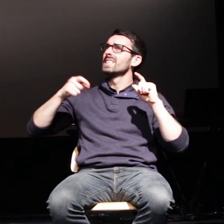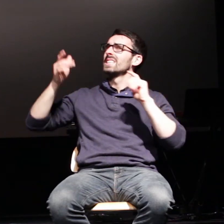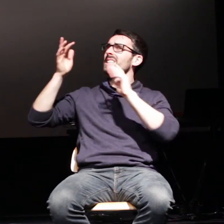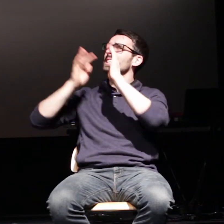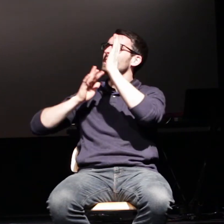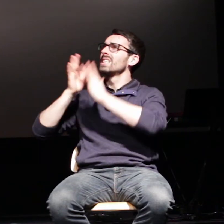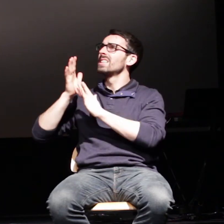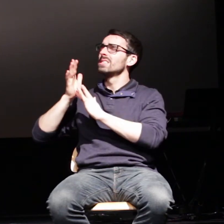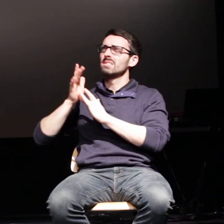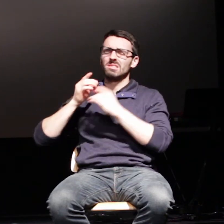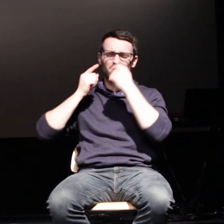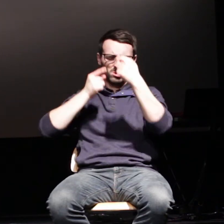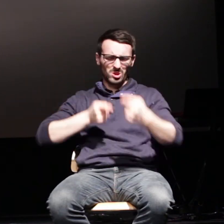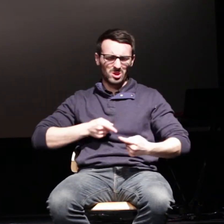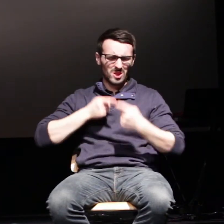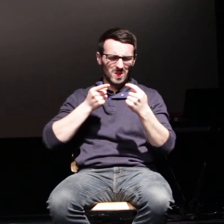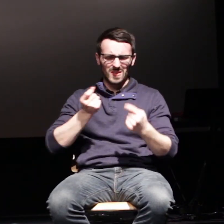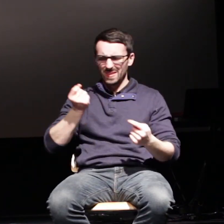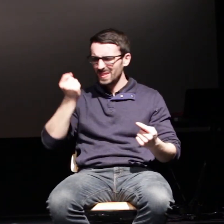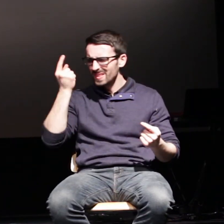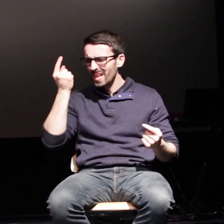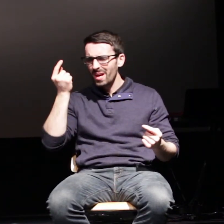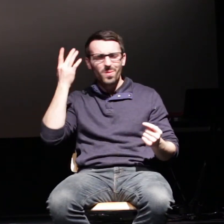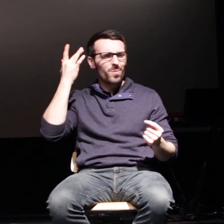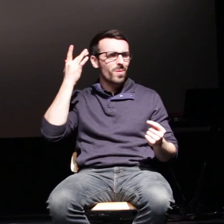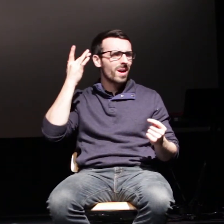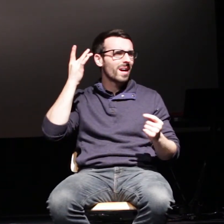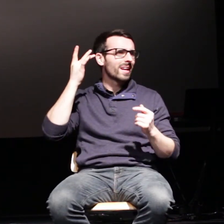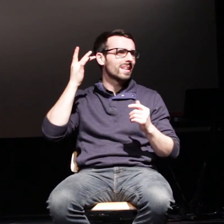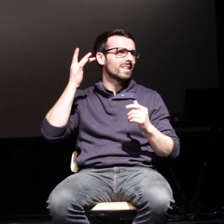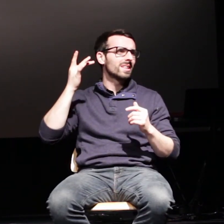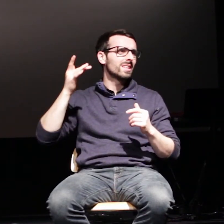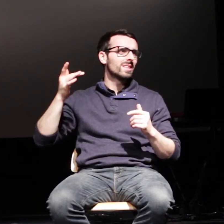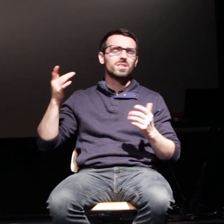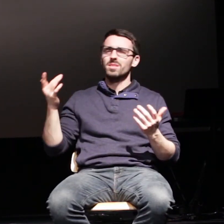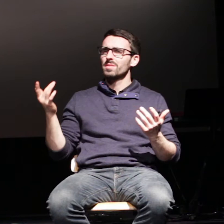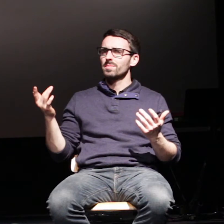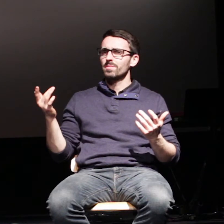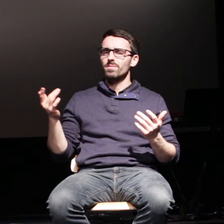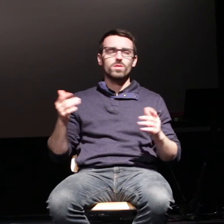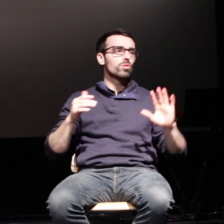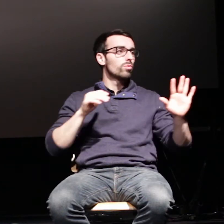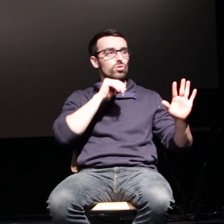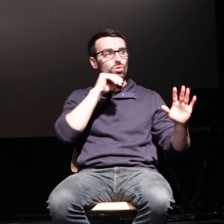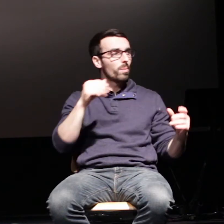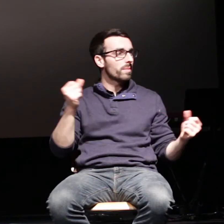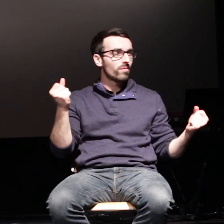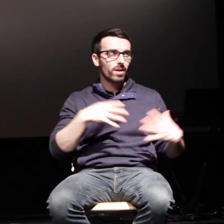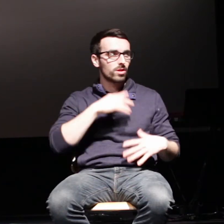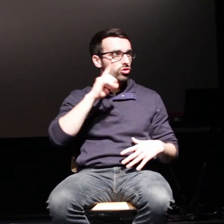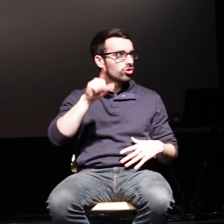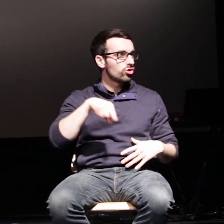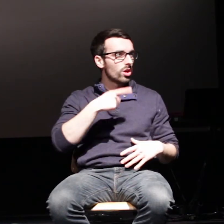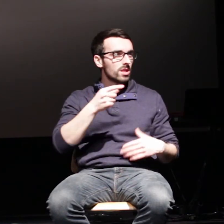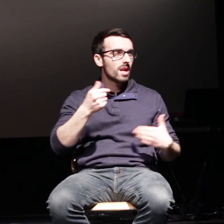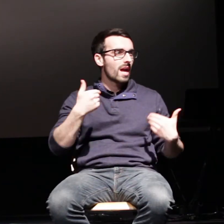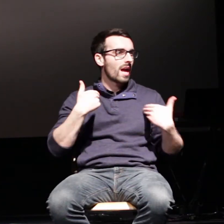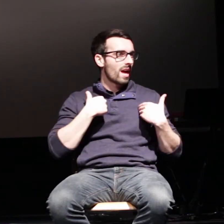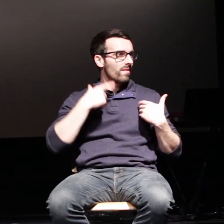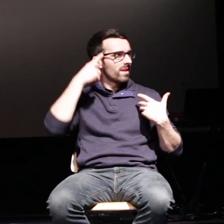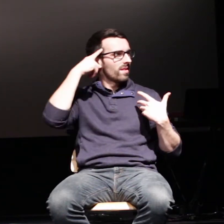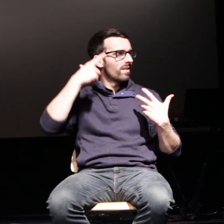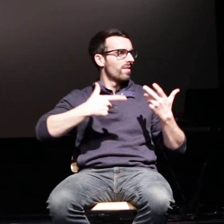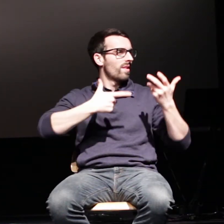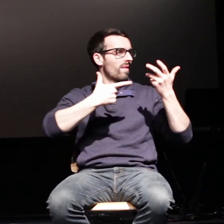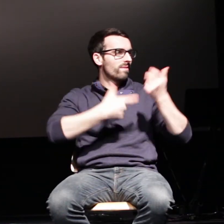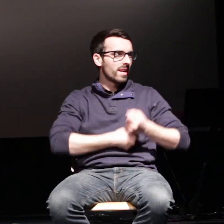understand why God is at work here. His words to Jairus are, don't be afraid, just have faith. Say yes, even when you